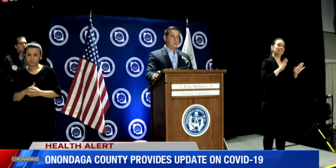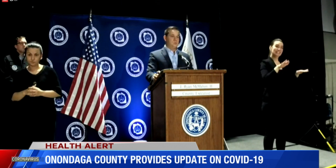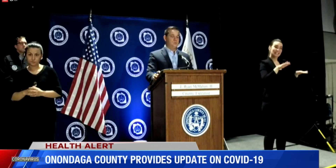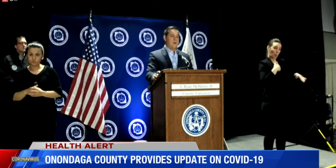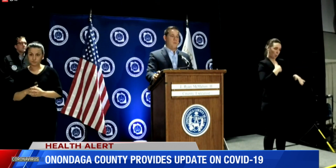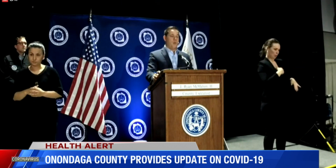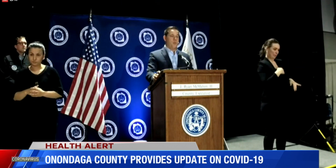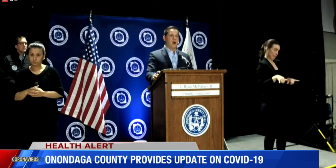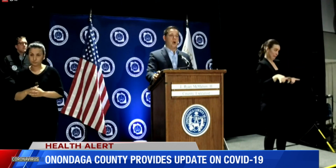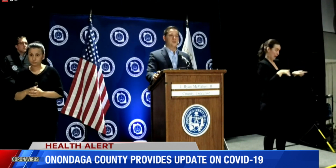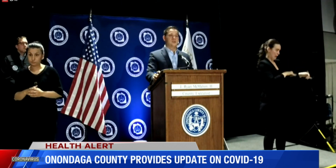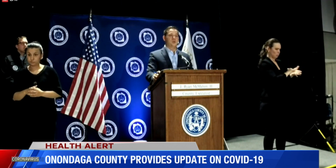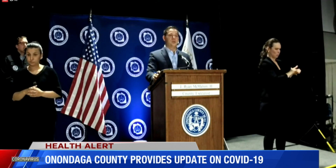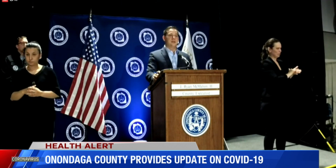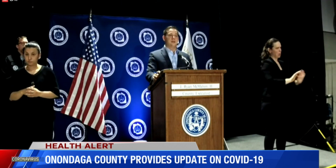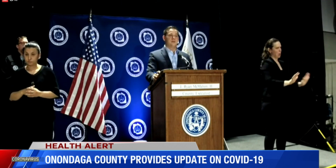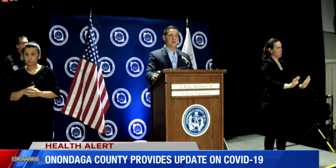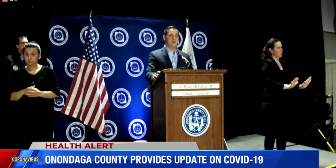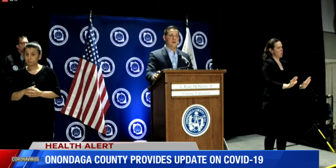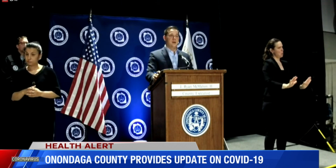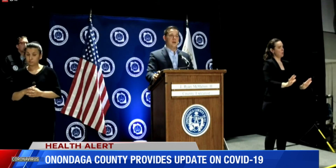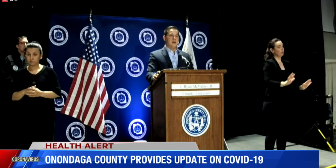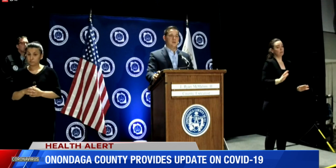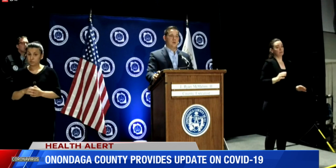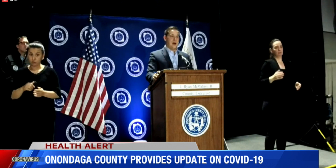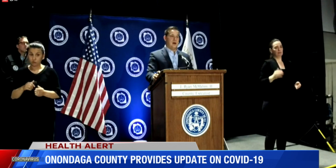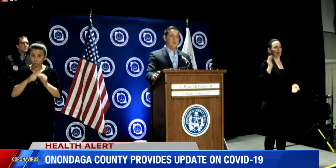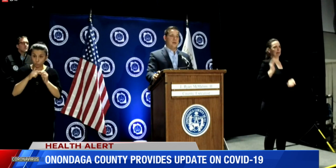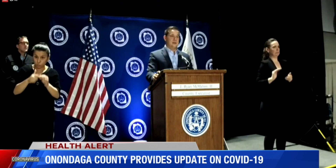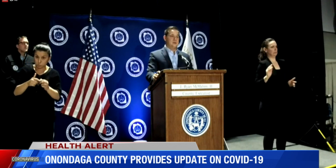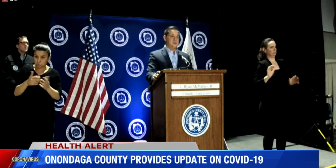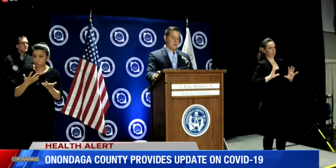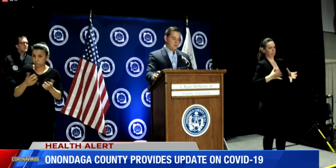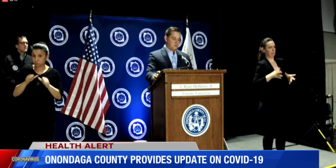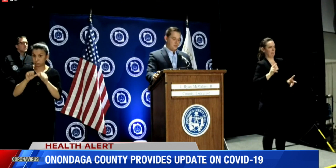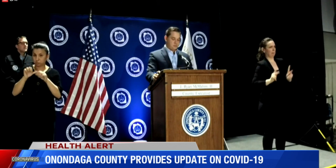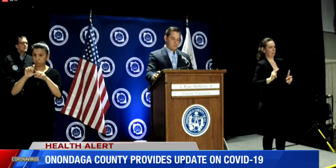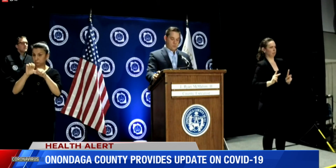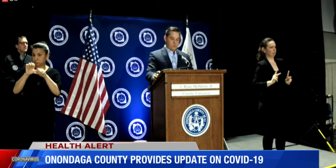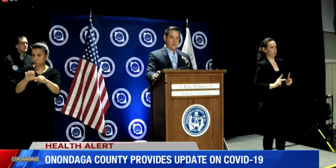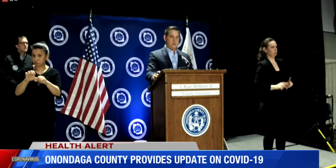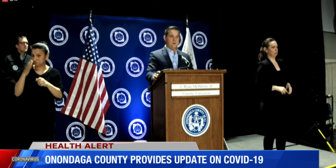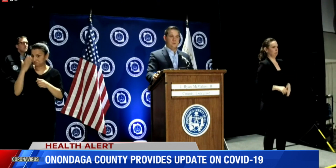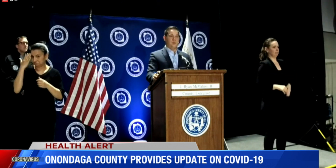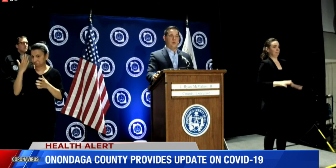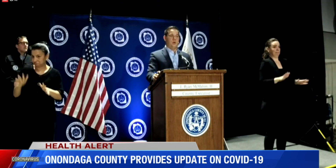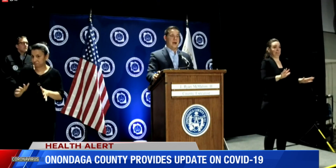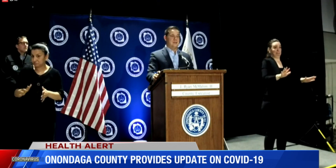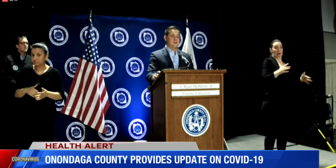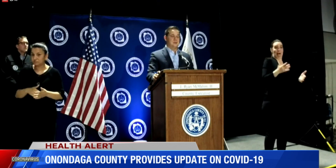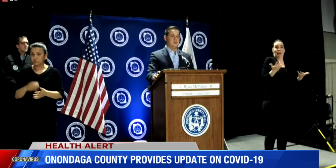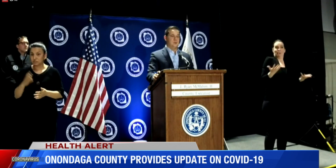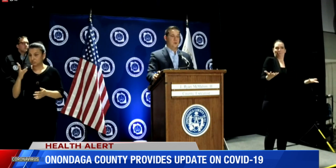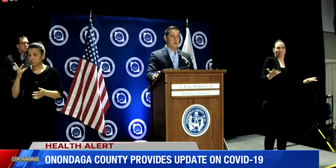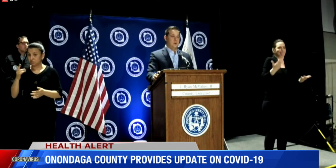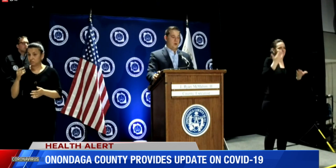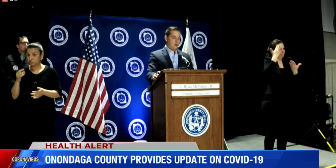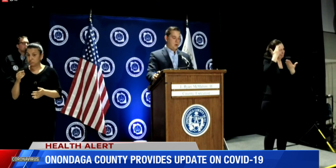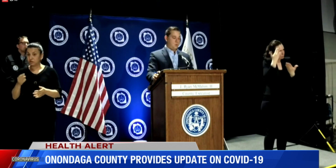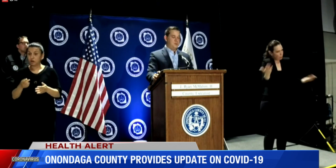the answer. I'm hoping ours is unique and different. And so how do we get to unique and different? We do what we're asking